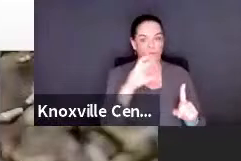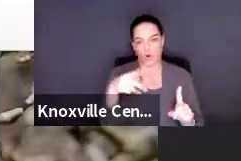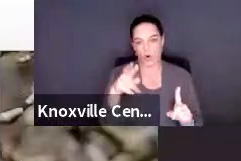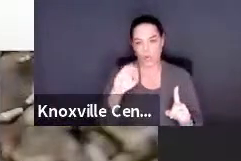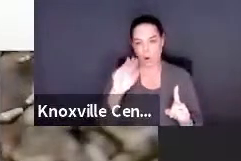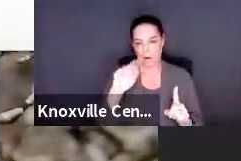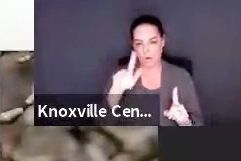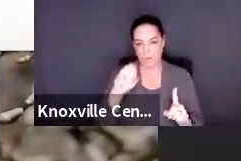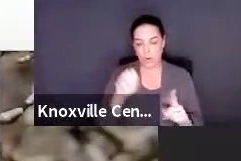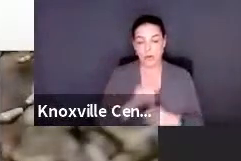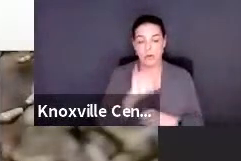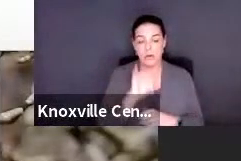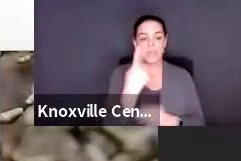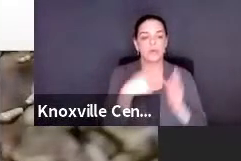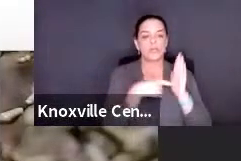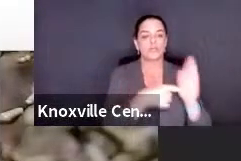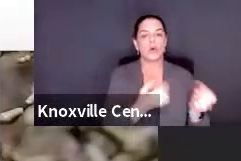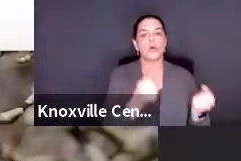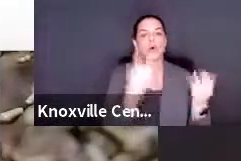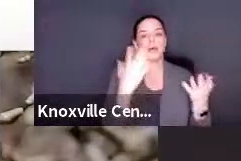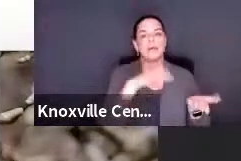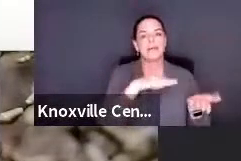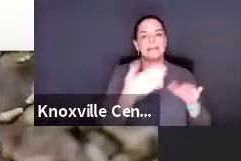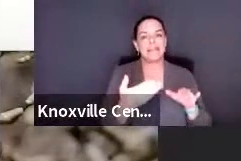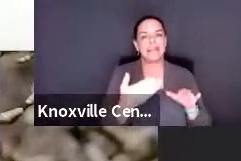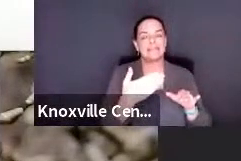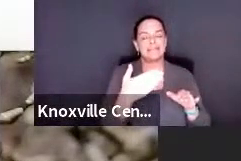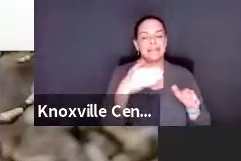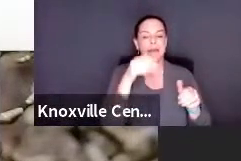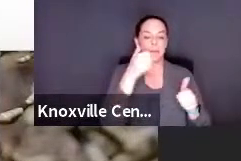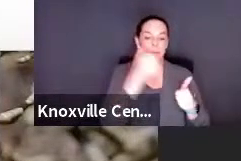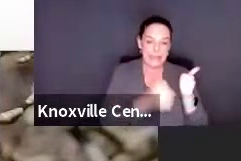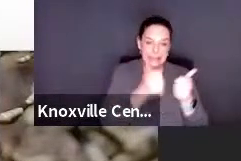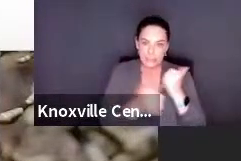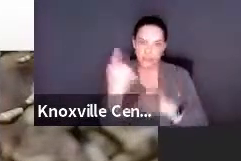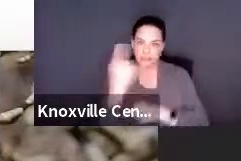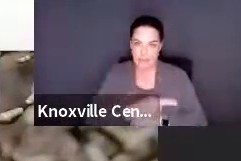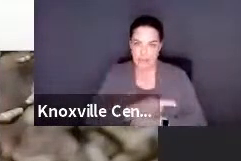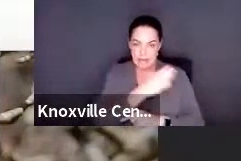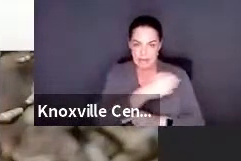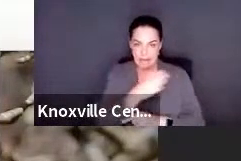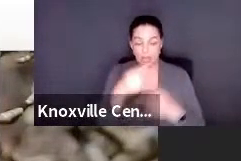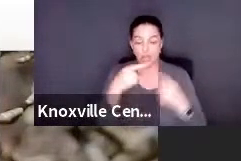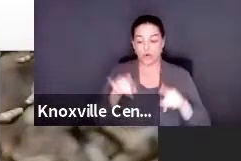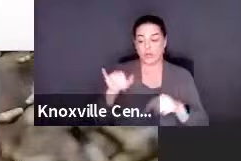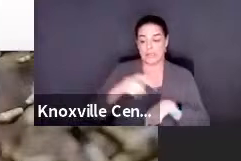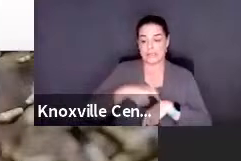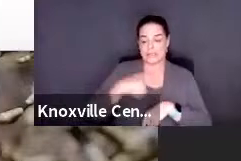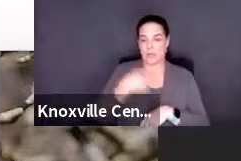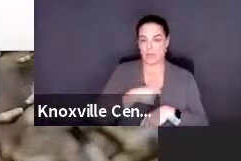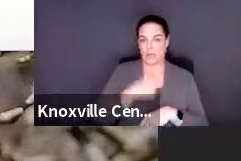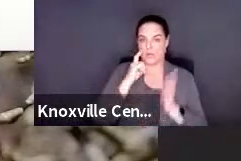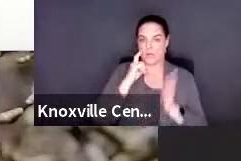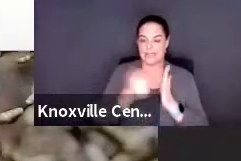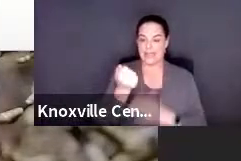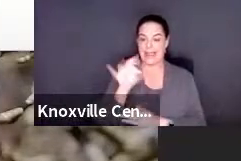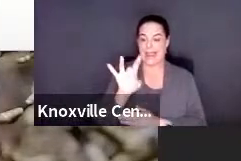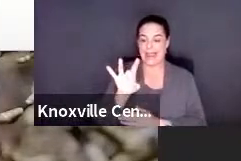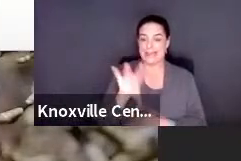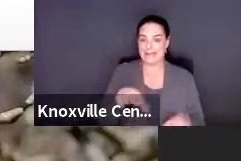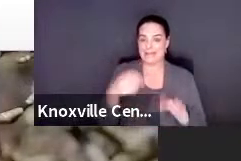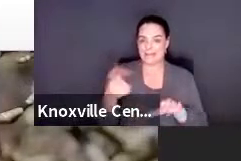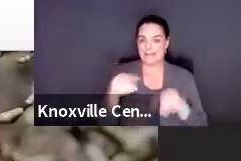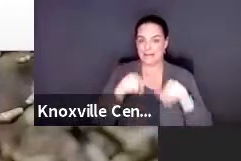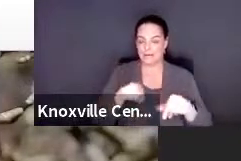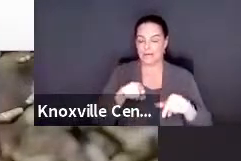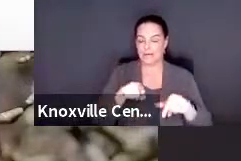we use a graph that shows the reported deaths of Knox County residents by date of death. Over this period, we have seen 18 deaths related to